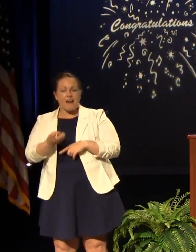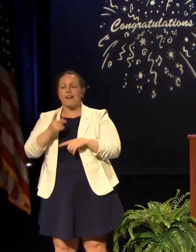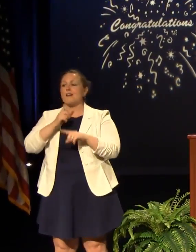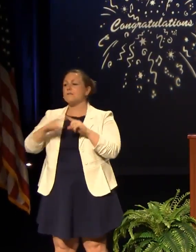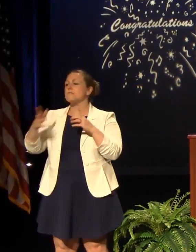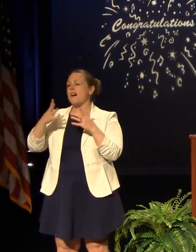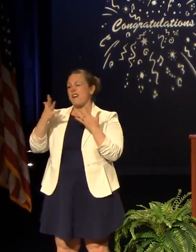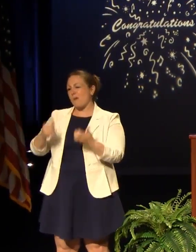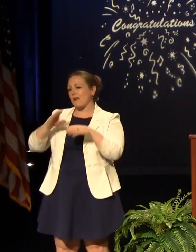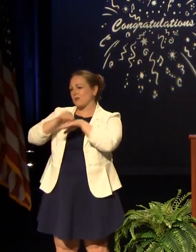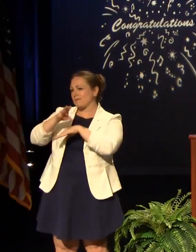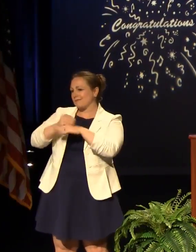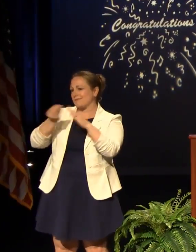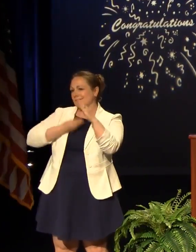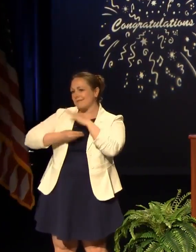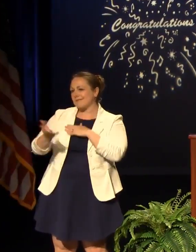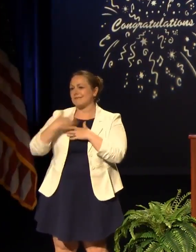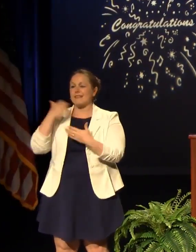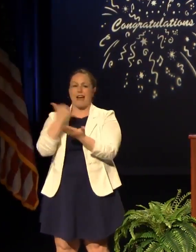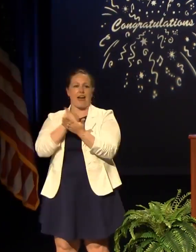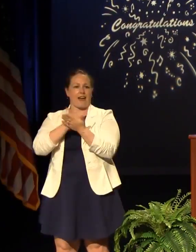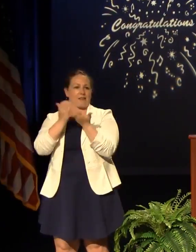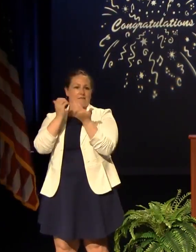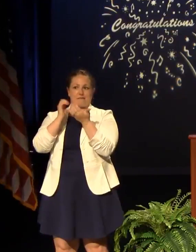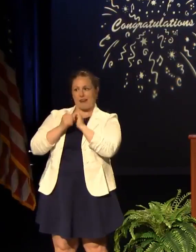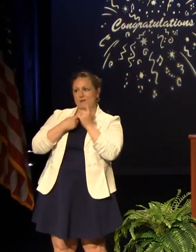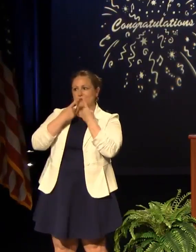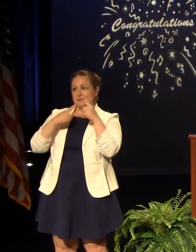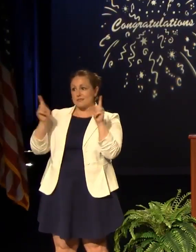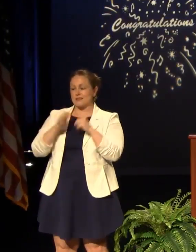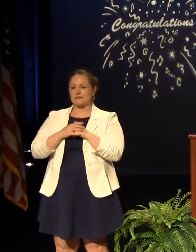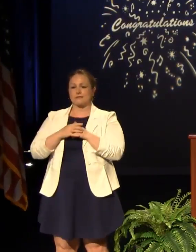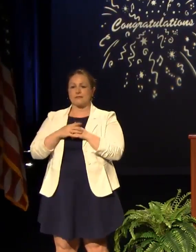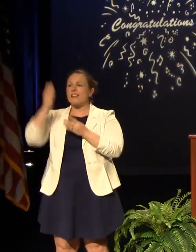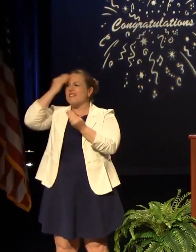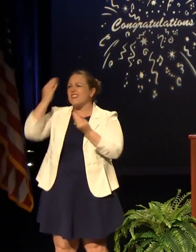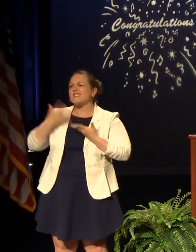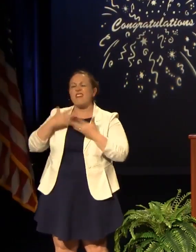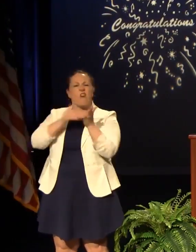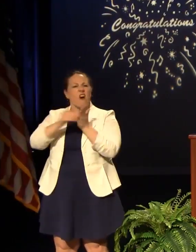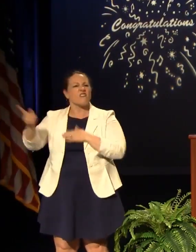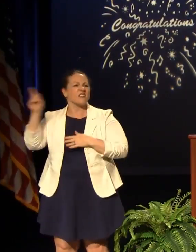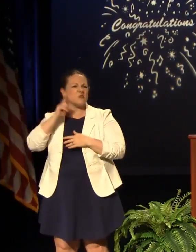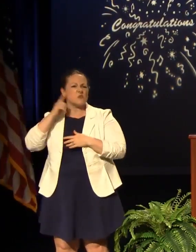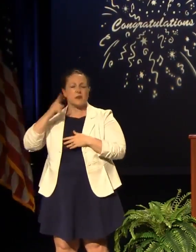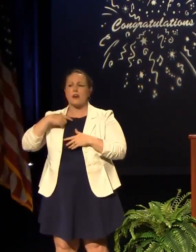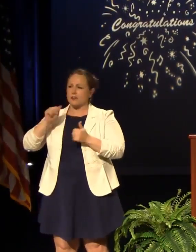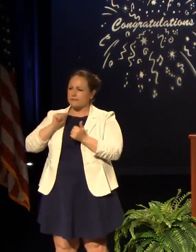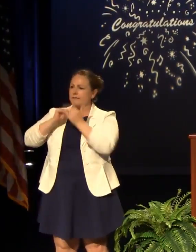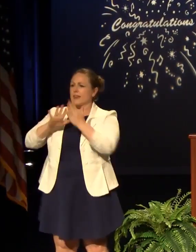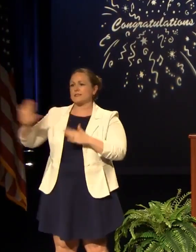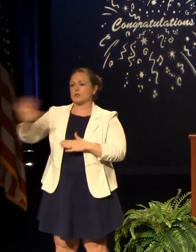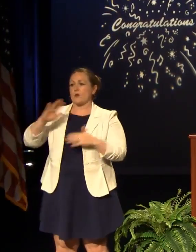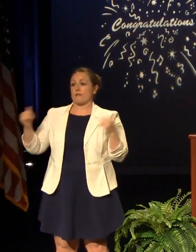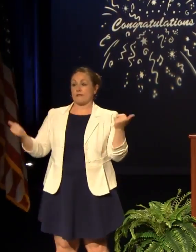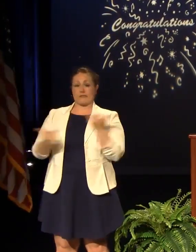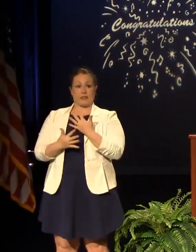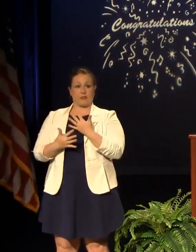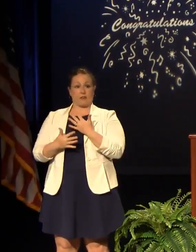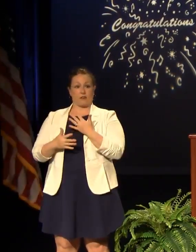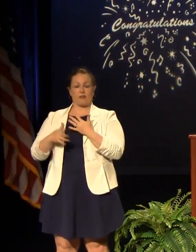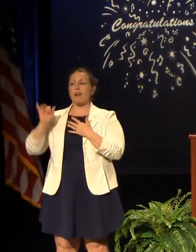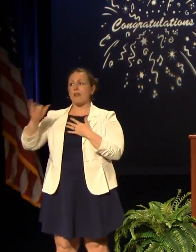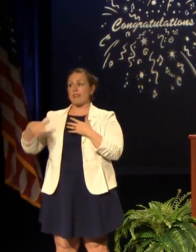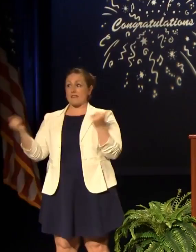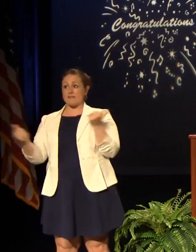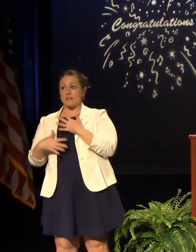after crossing the stage. We are always told to face our fears, and I think the hardest one to face is the fear of failure, because it's